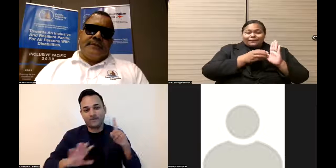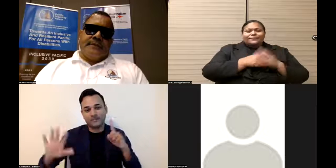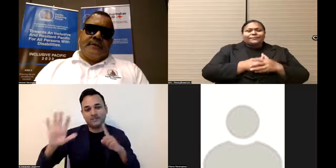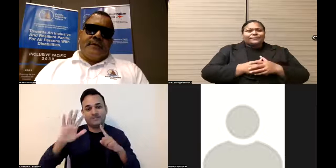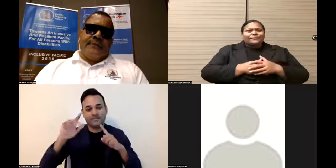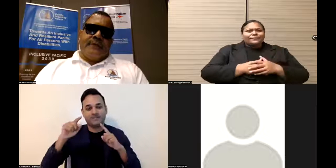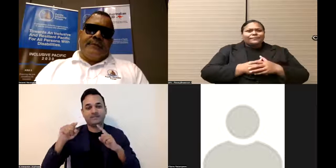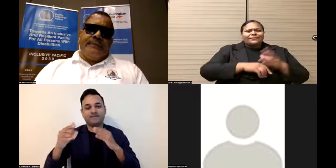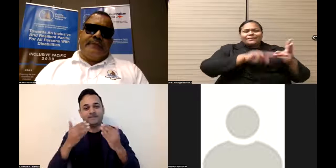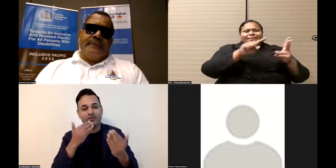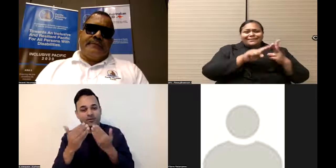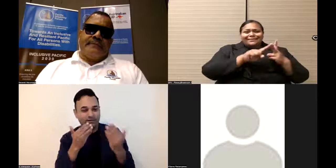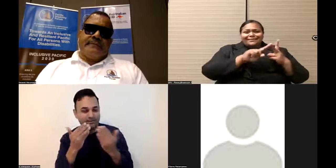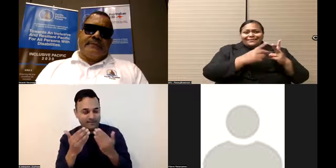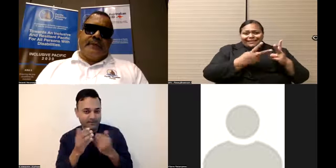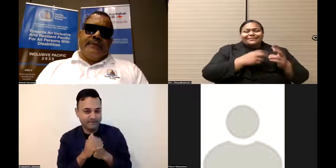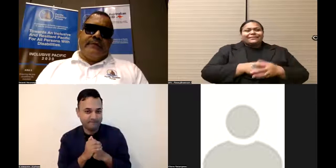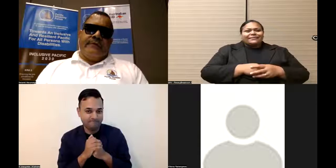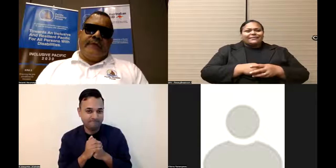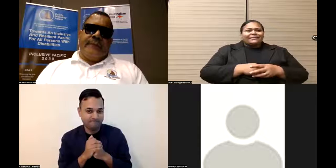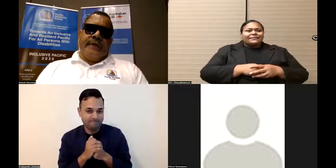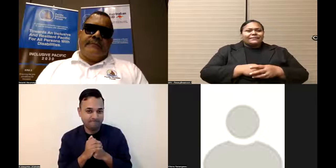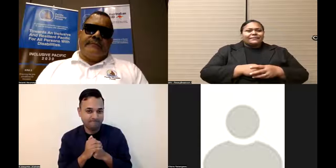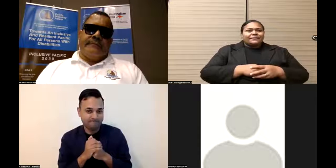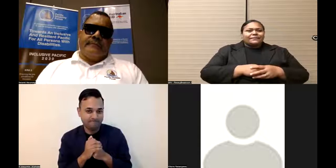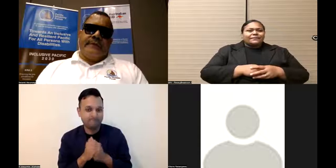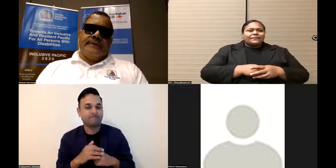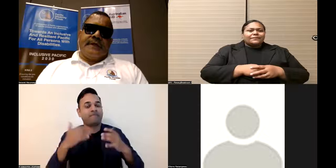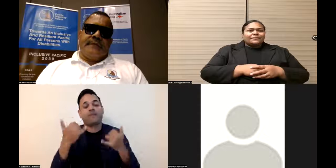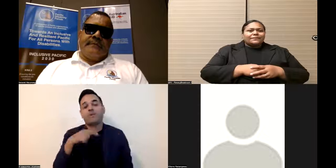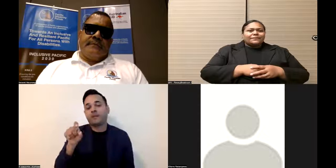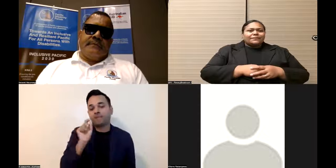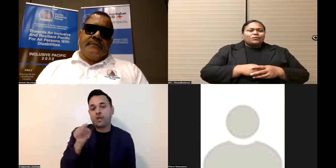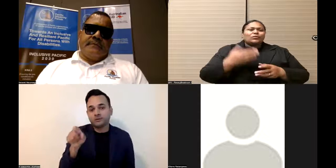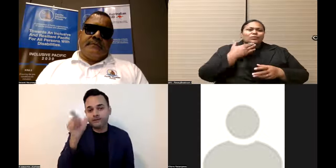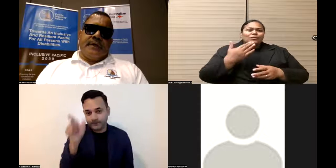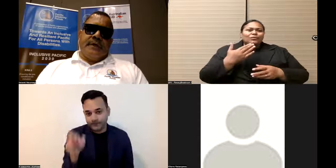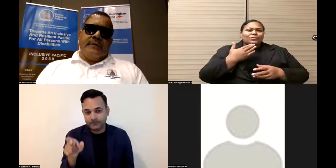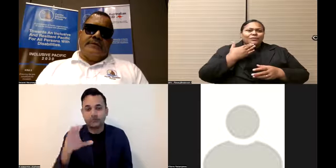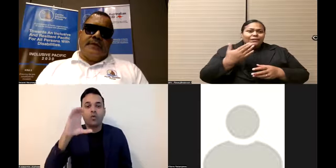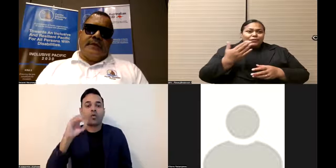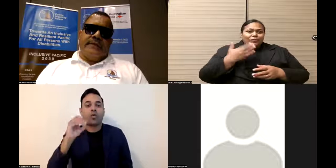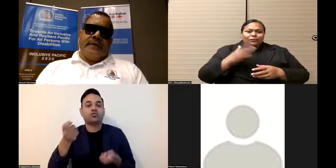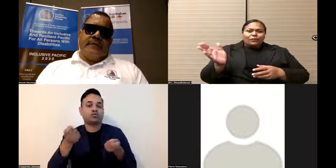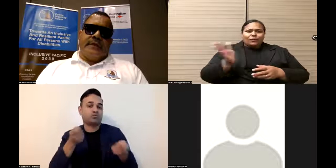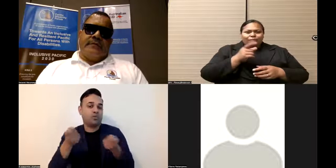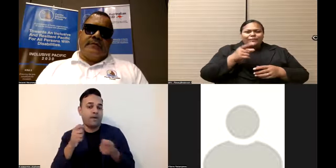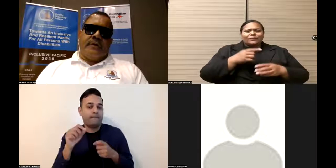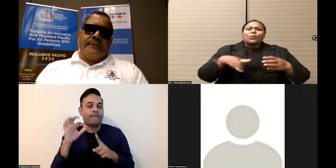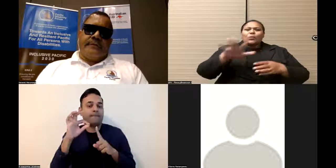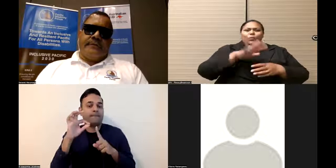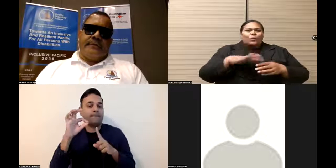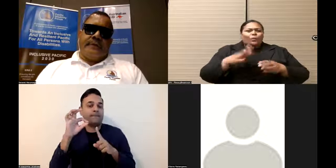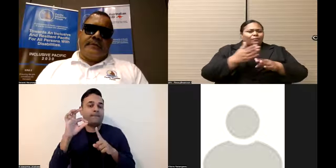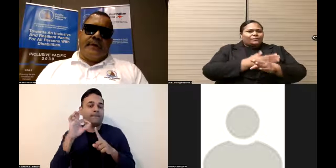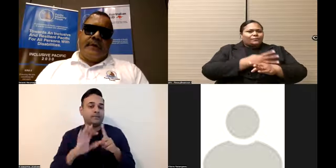thanks, and if time permitting, before 4 p.m. Fiji time, I will say a final thank you